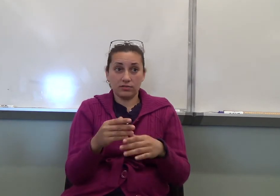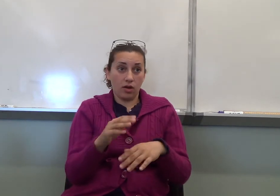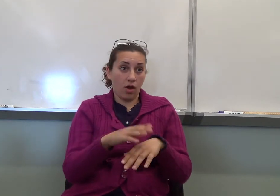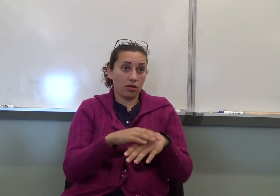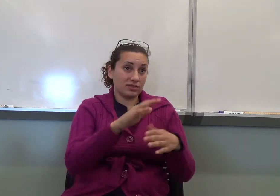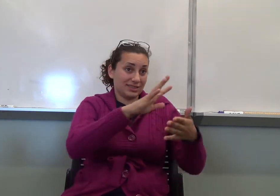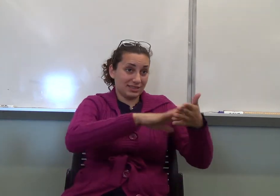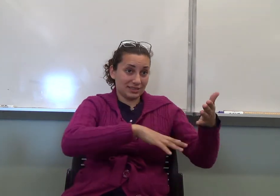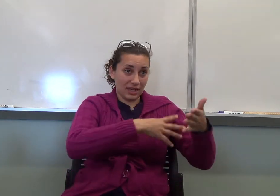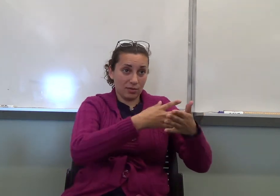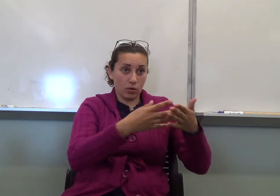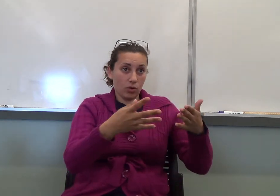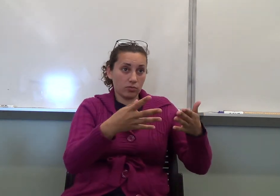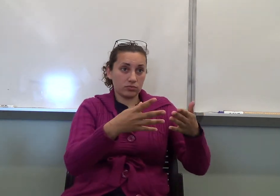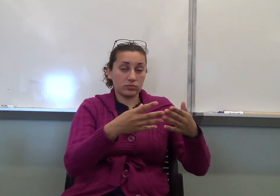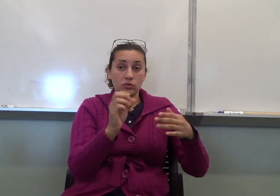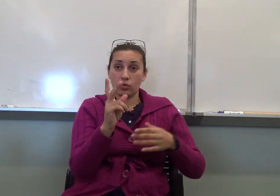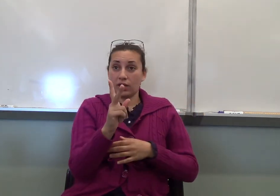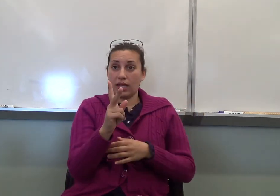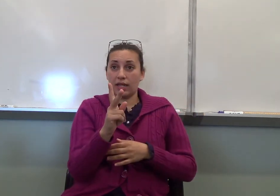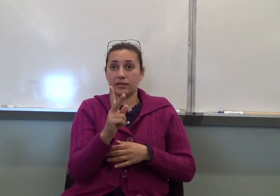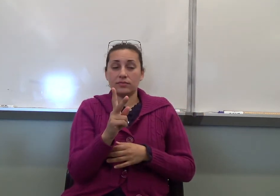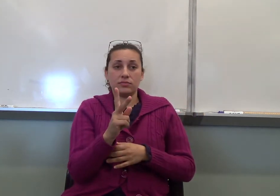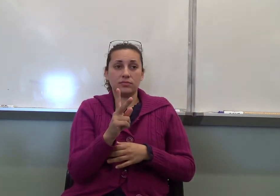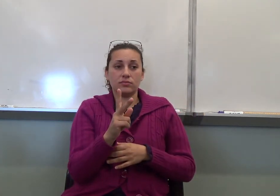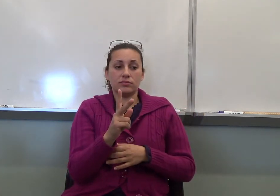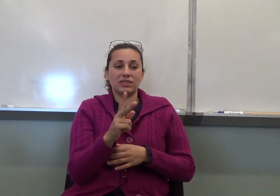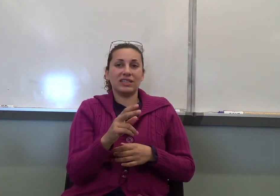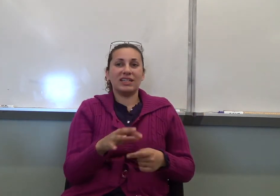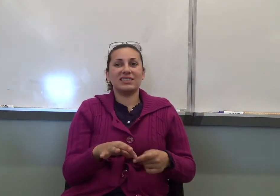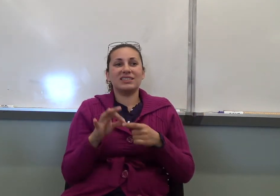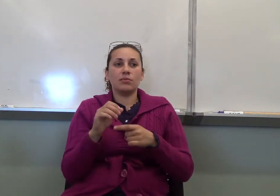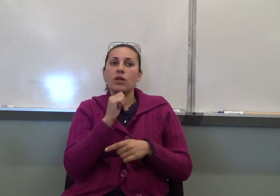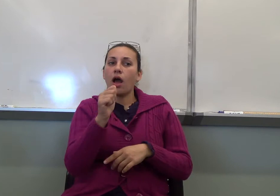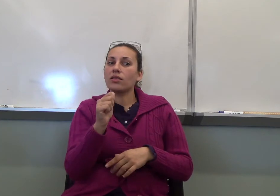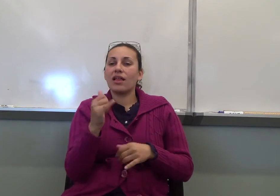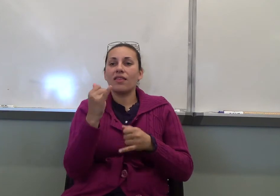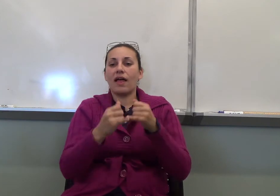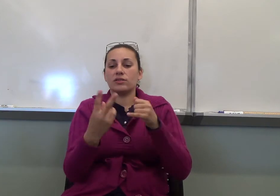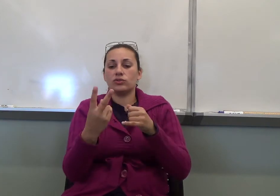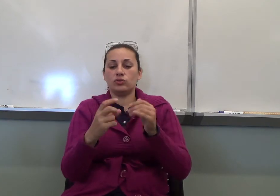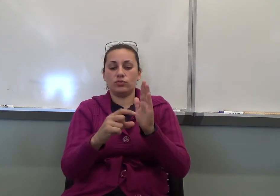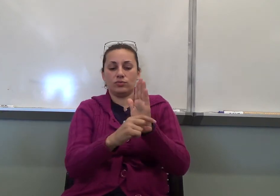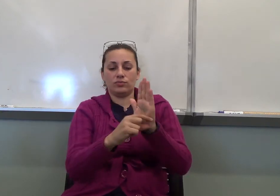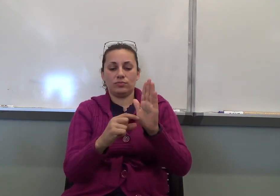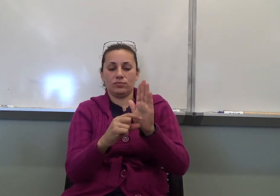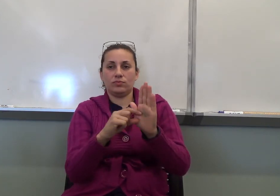except the last two entries. A minus B, well, yeah, the order of the